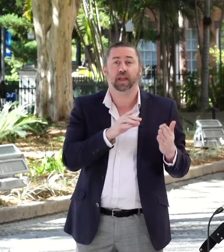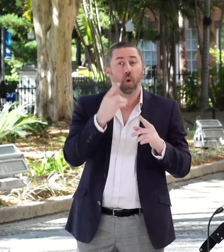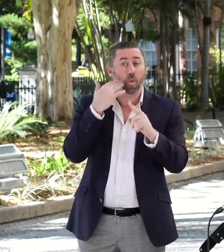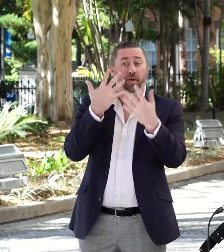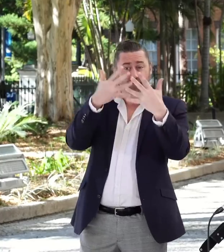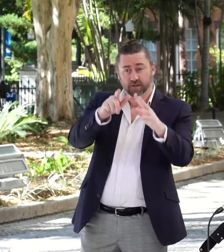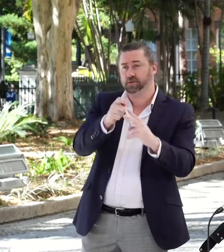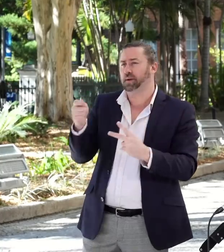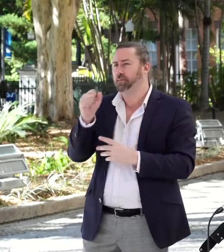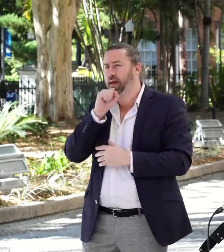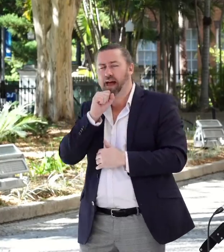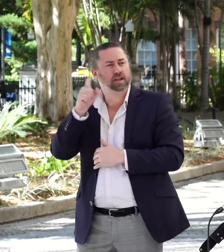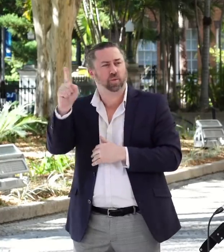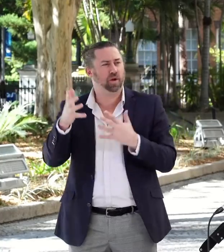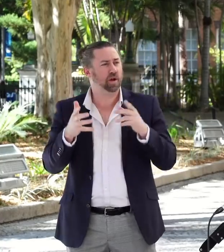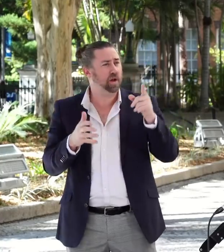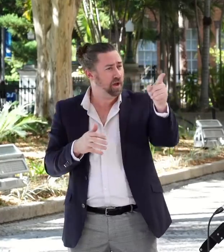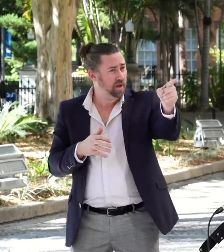person.